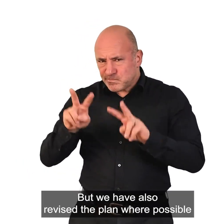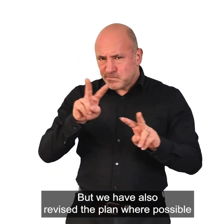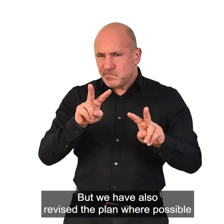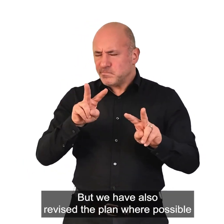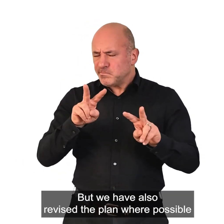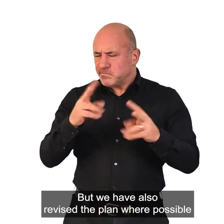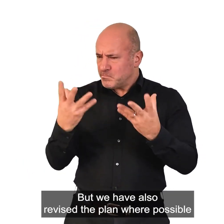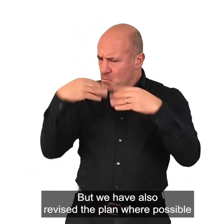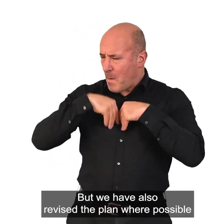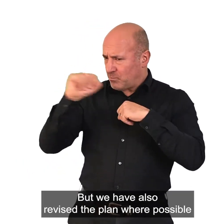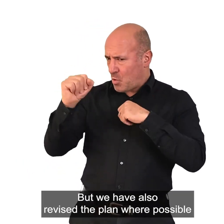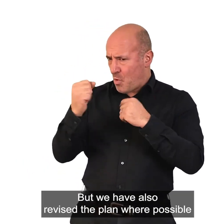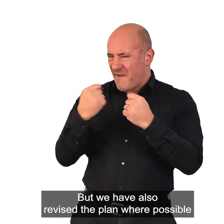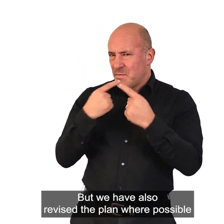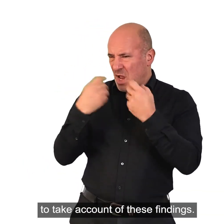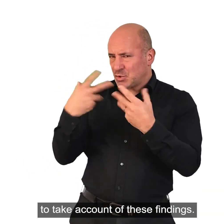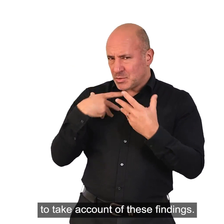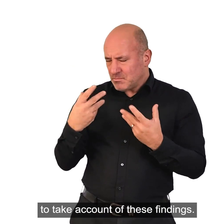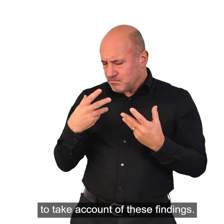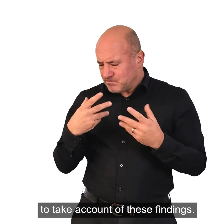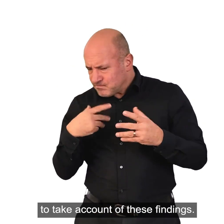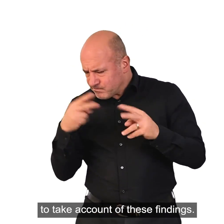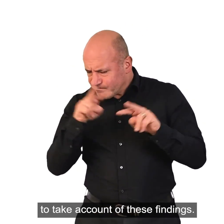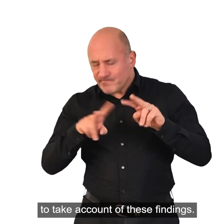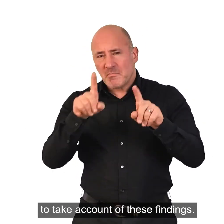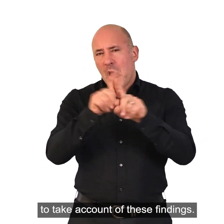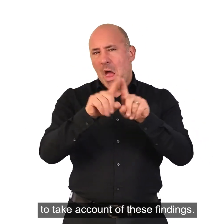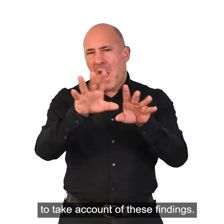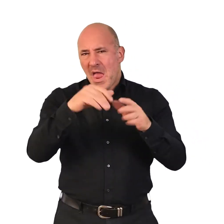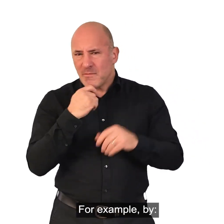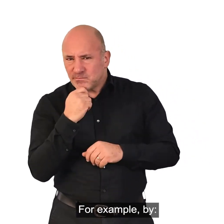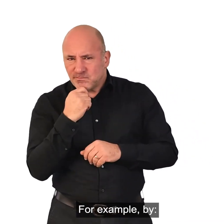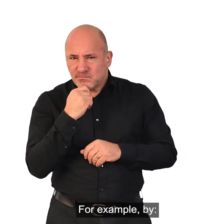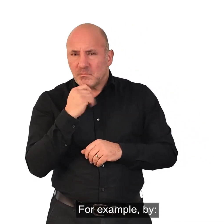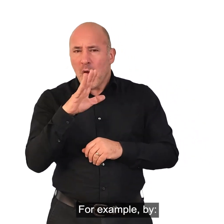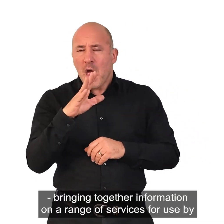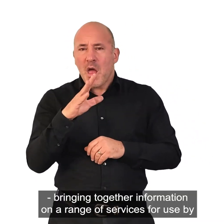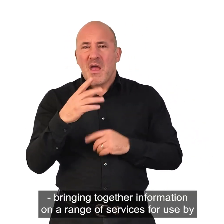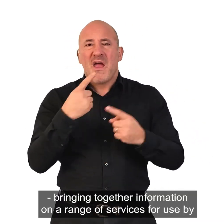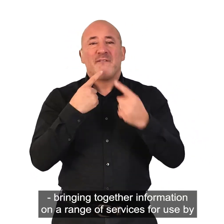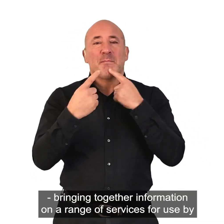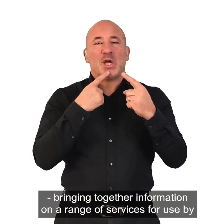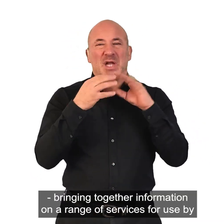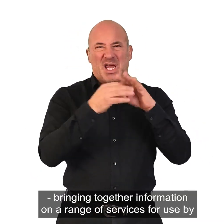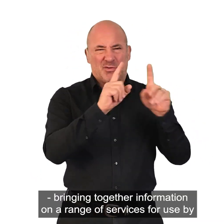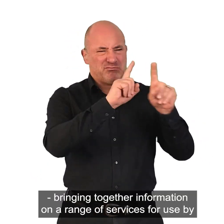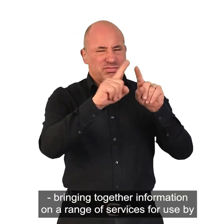revised the plan where possible to take account of these findings. For example, by bringing